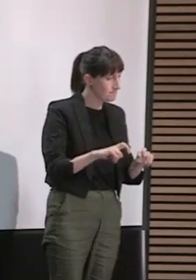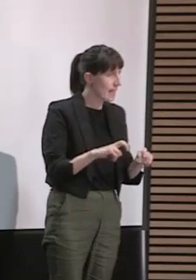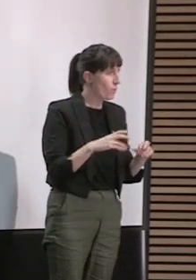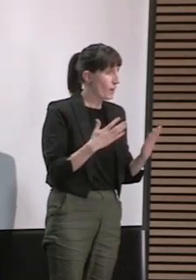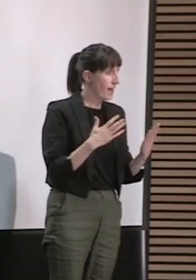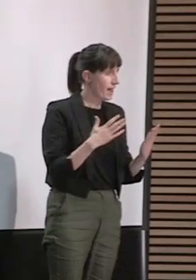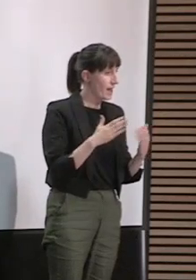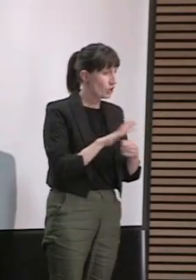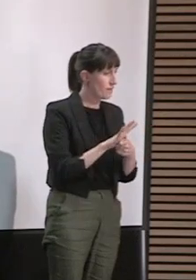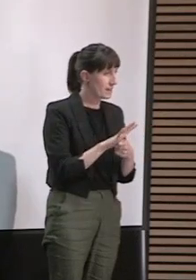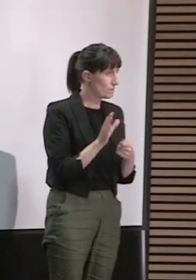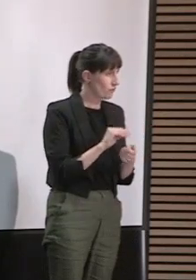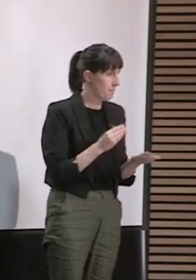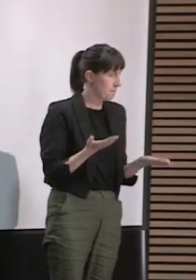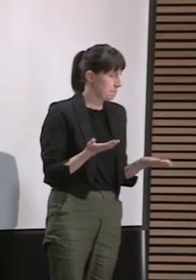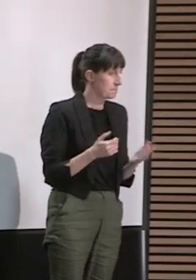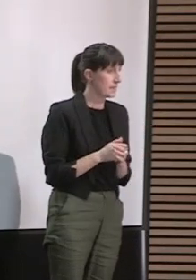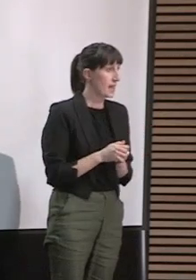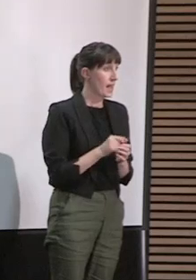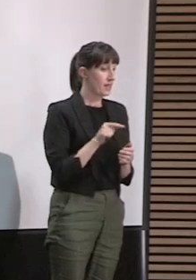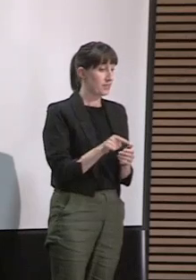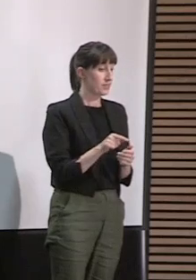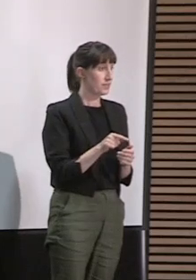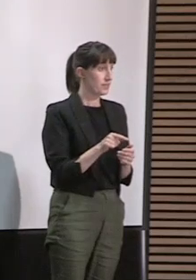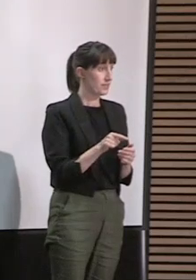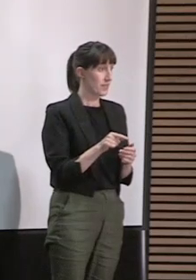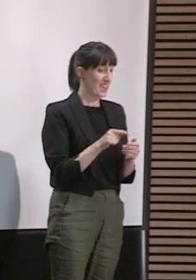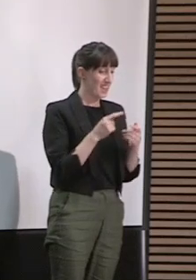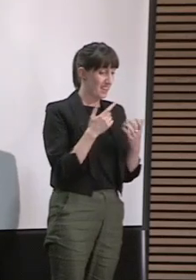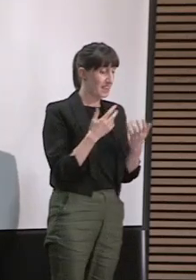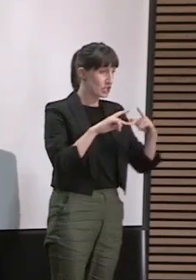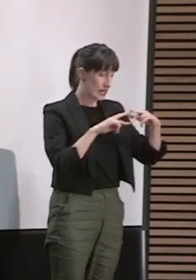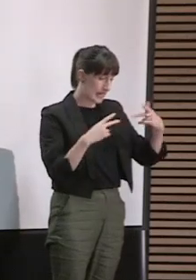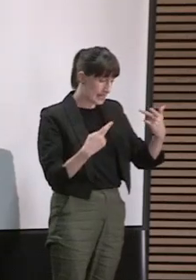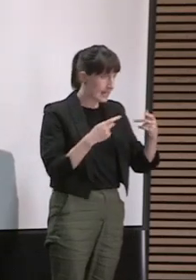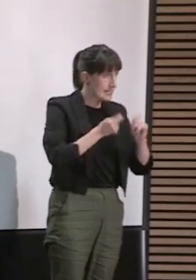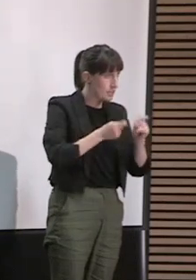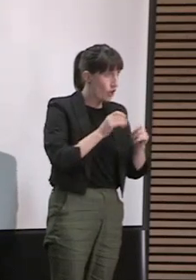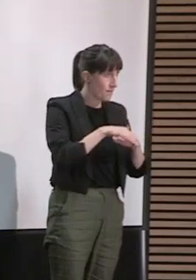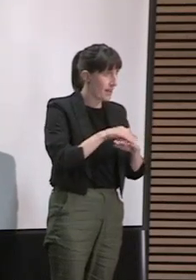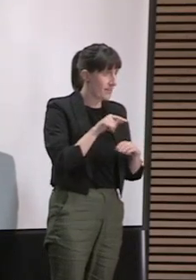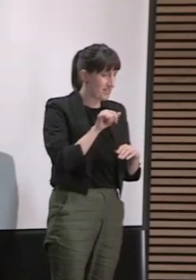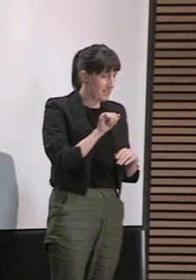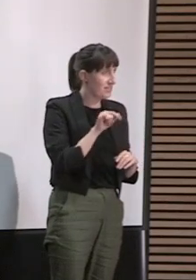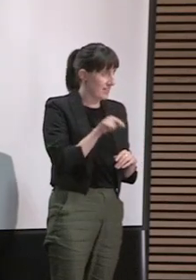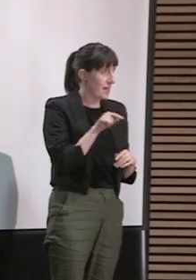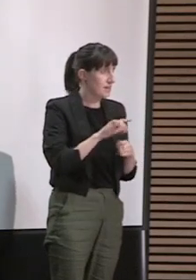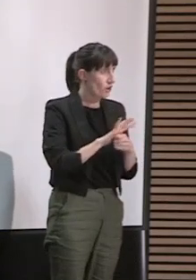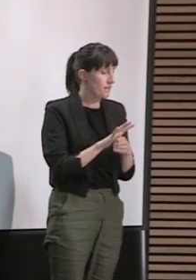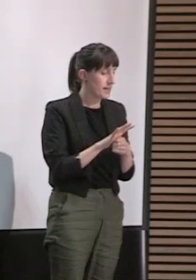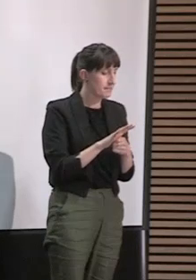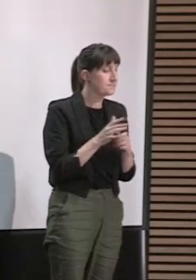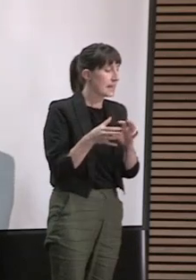links epidemiologically, but the whole genome sequencing has confirmed that the case is linked to the community